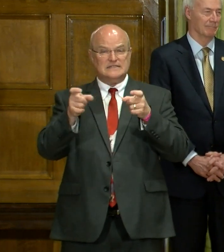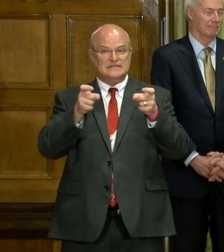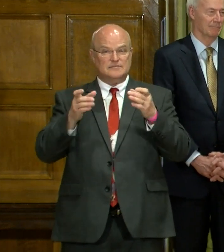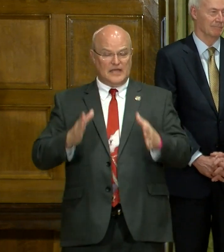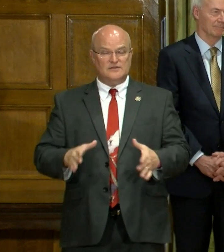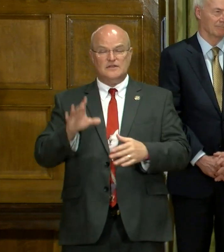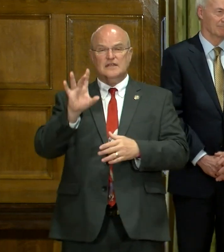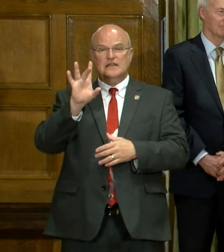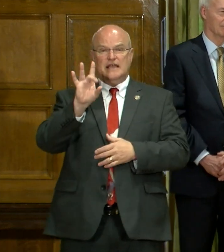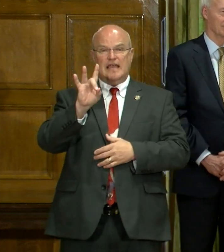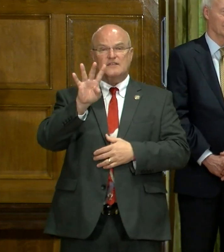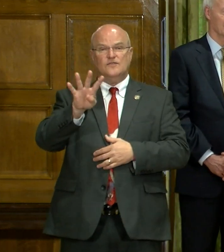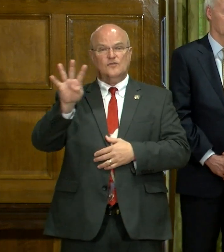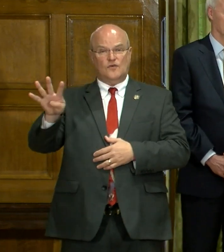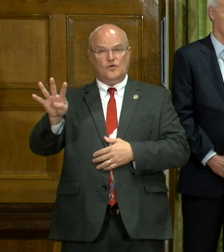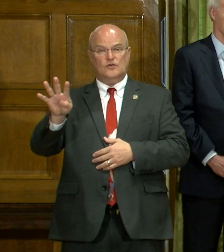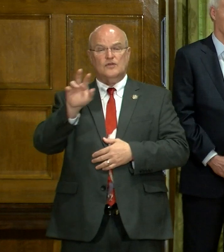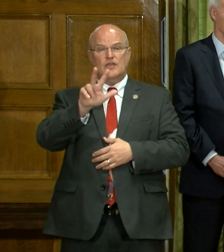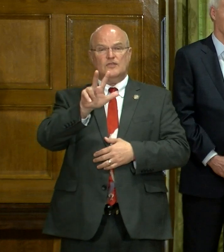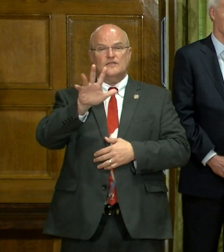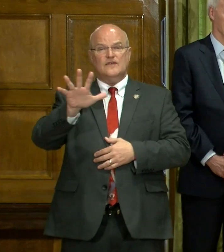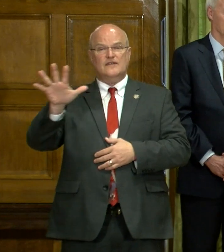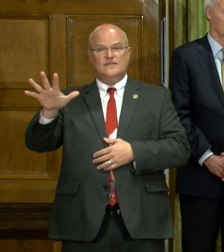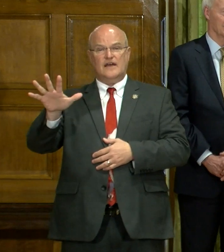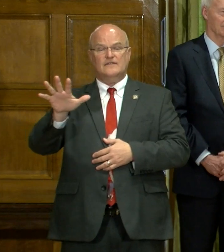navigator. The number is